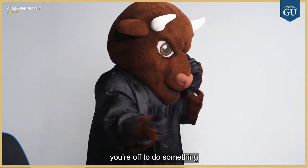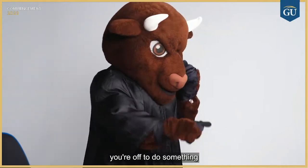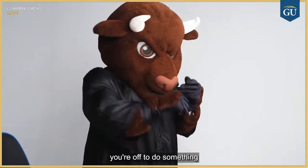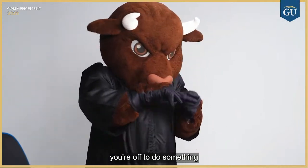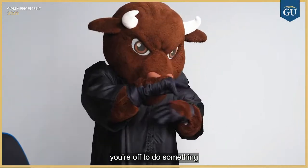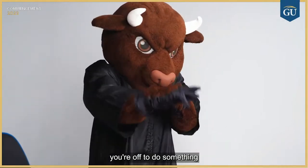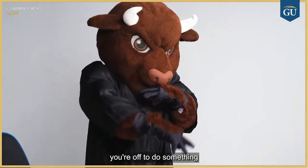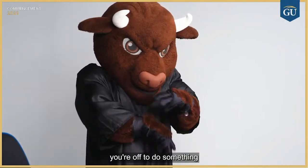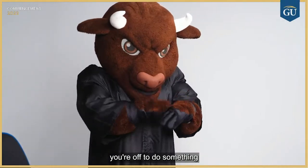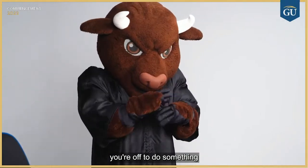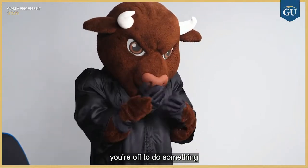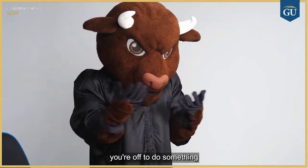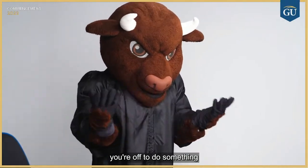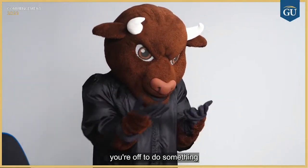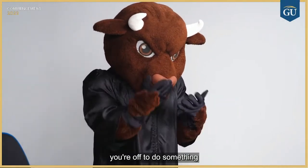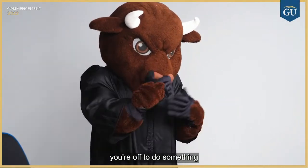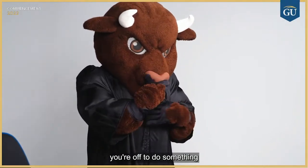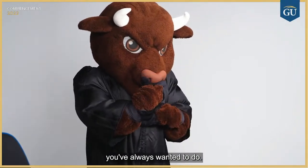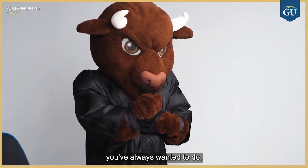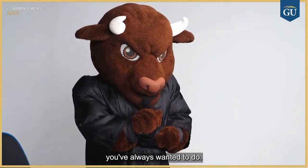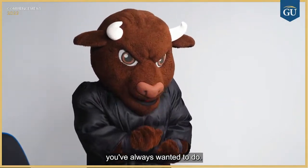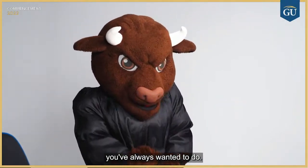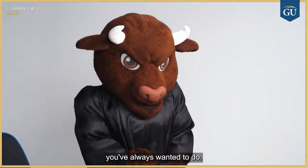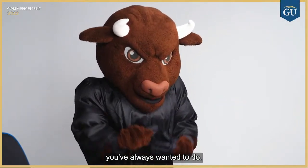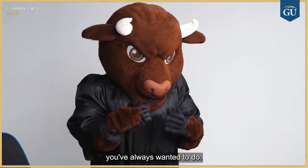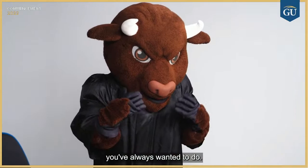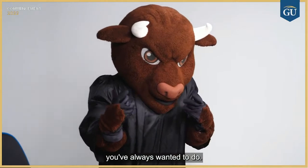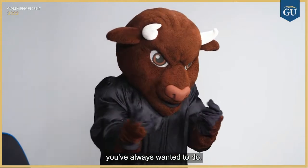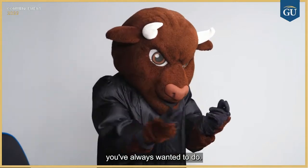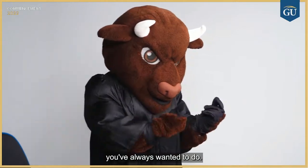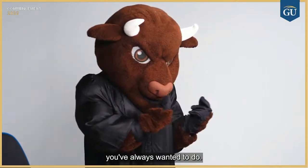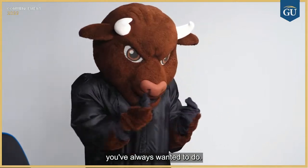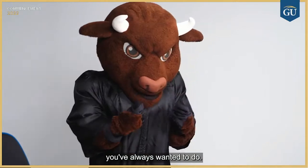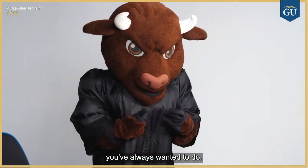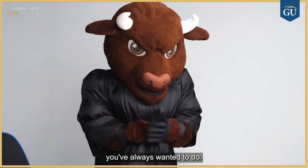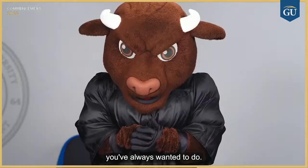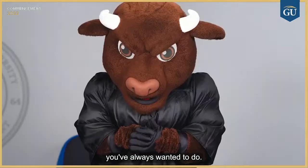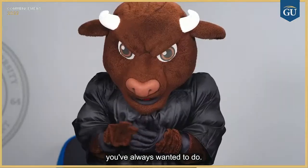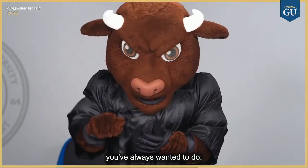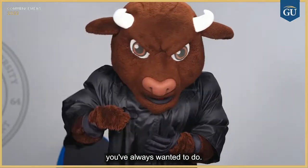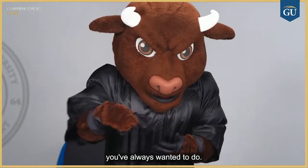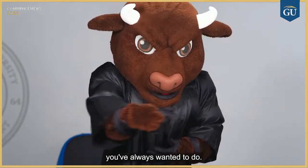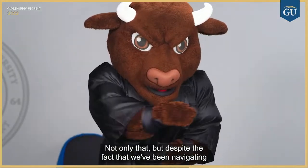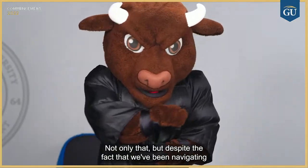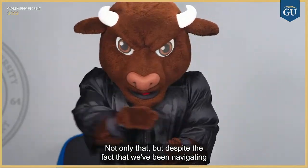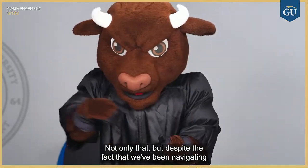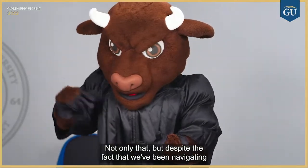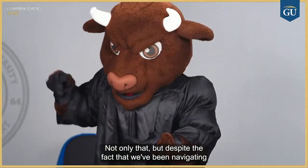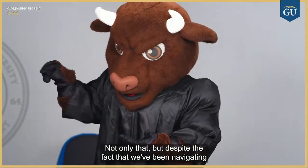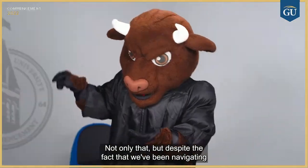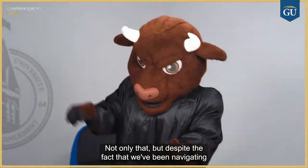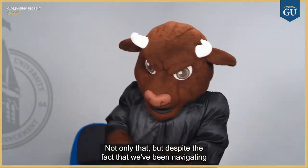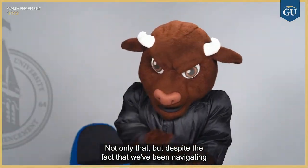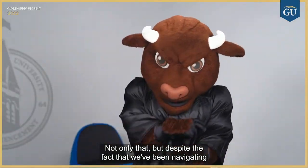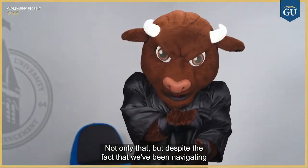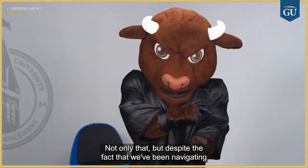you're off to do something you've always wanted to do. Not only that,